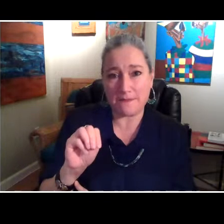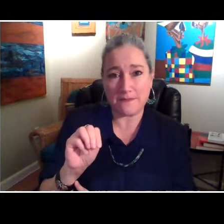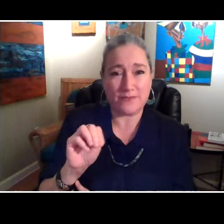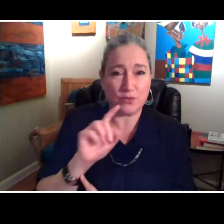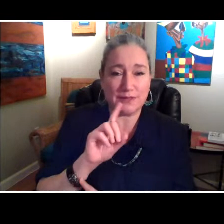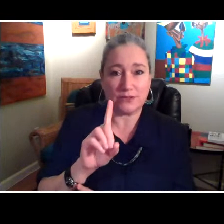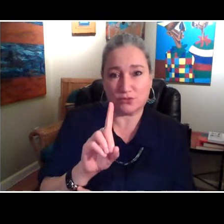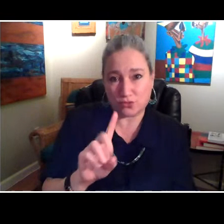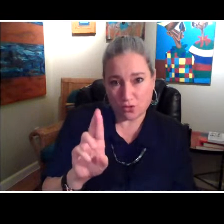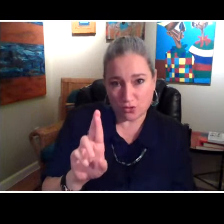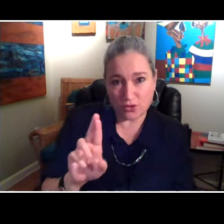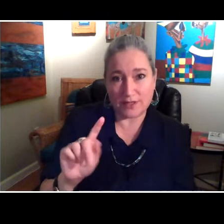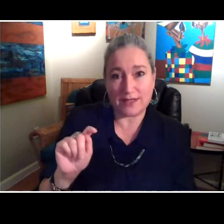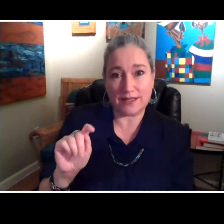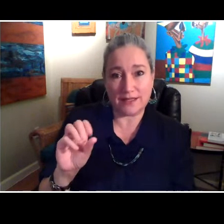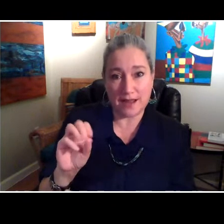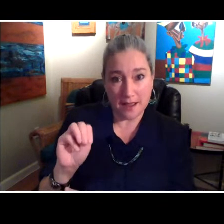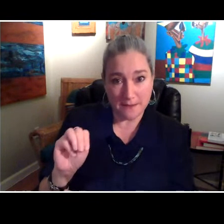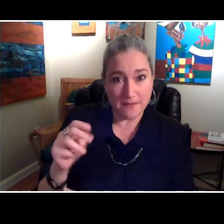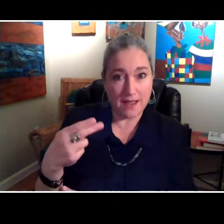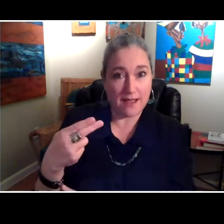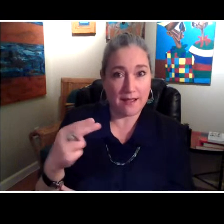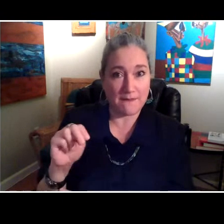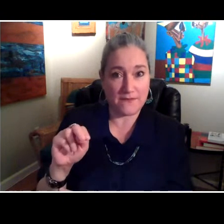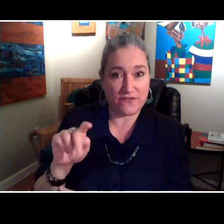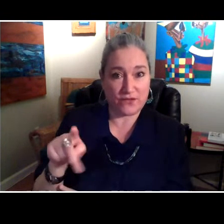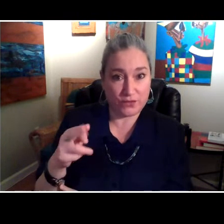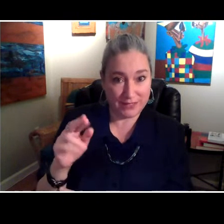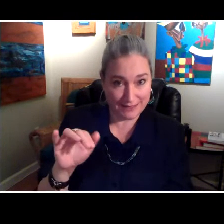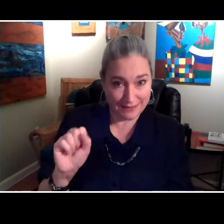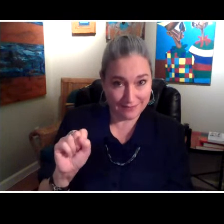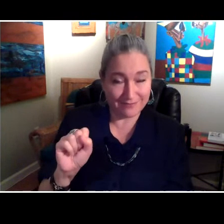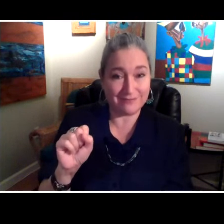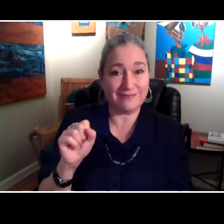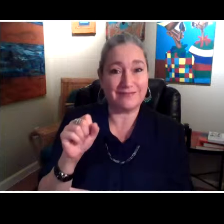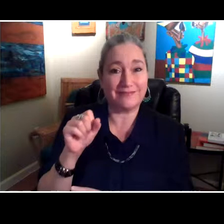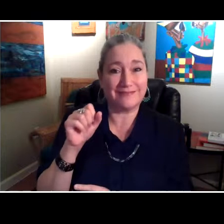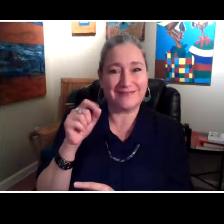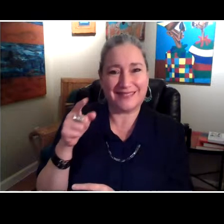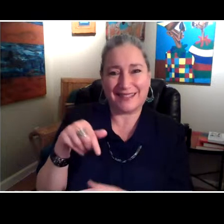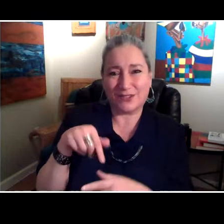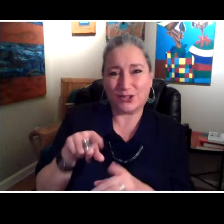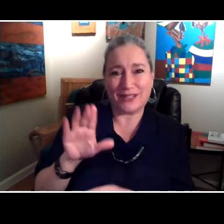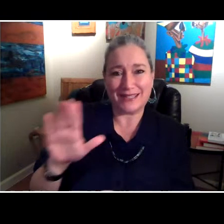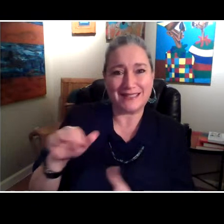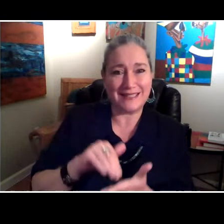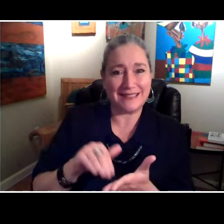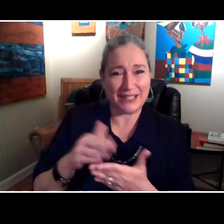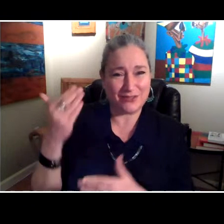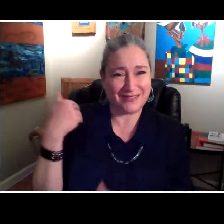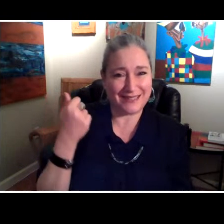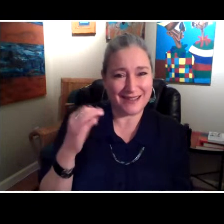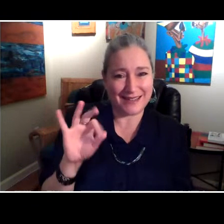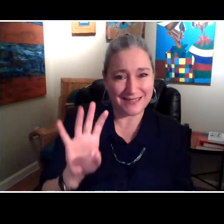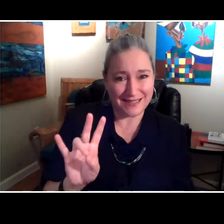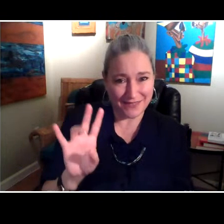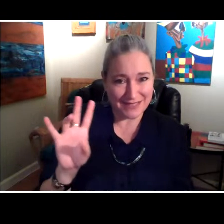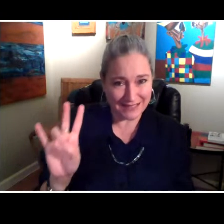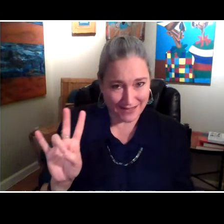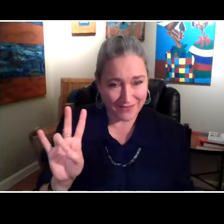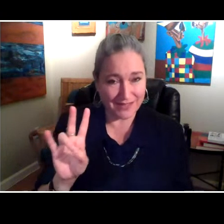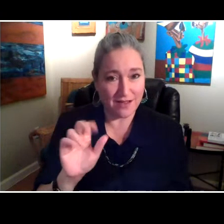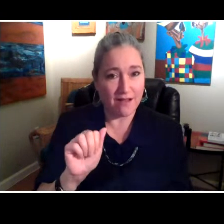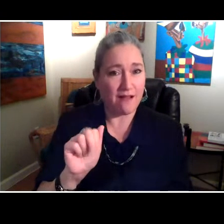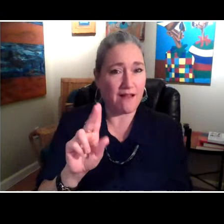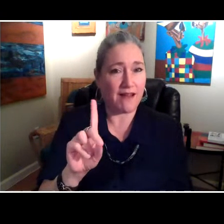study. Autism is defined as this notion that one is superior based on one's ability to hear.